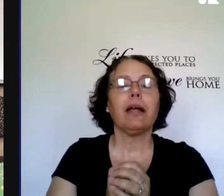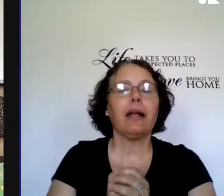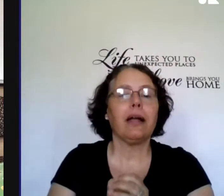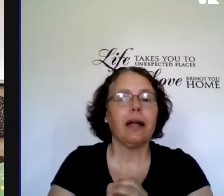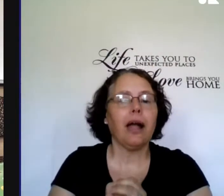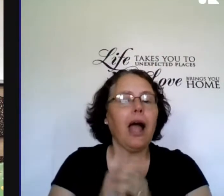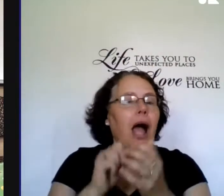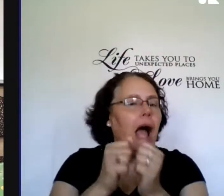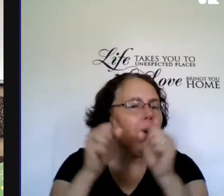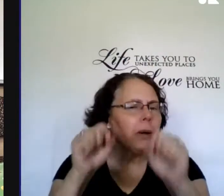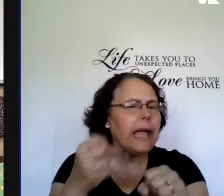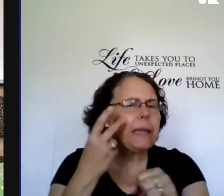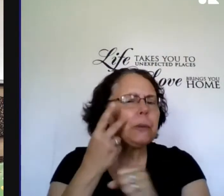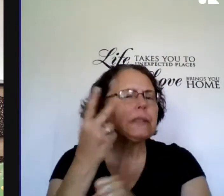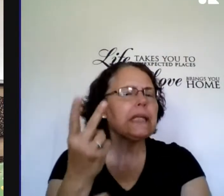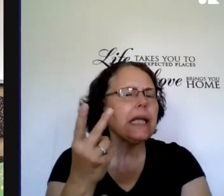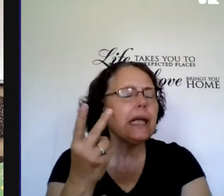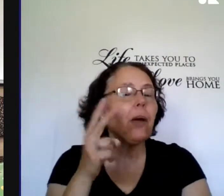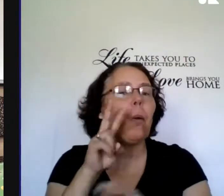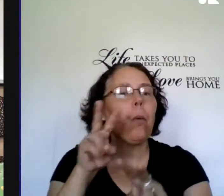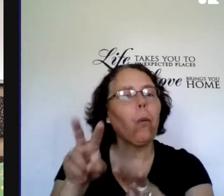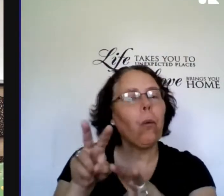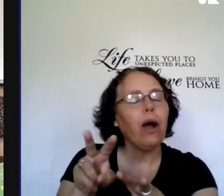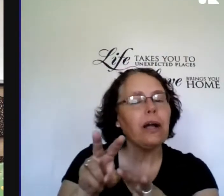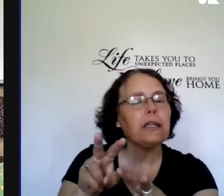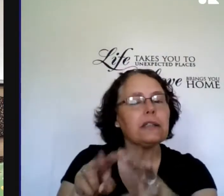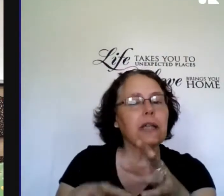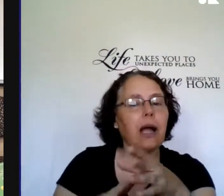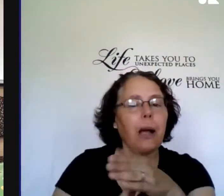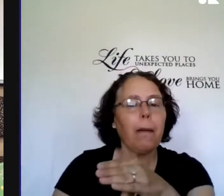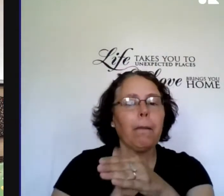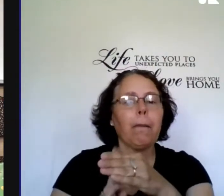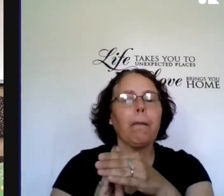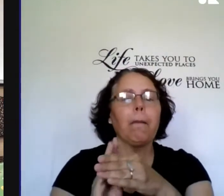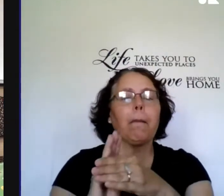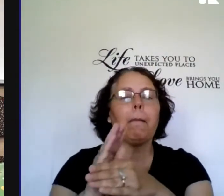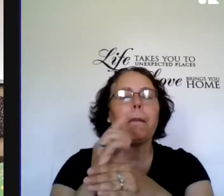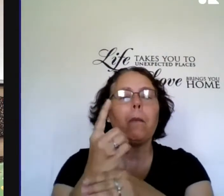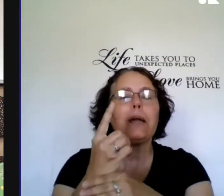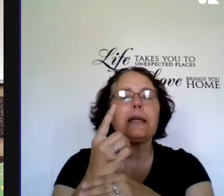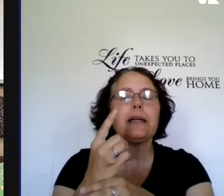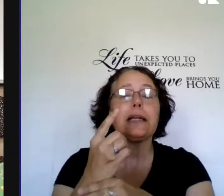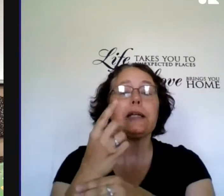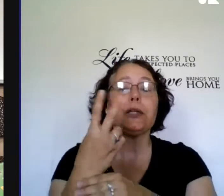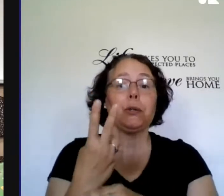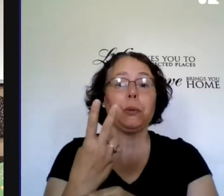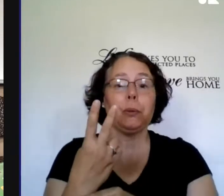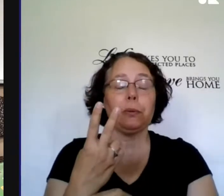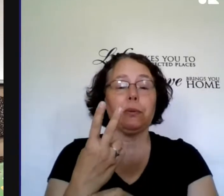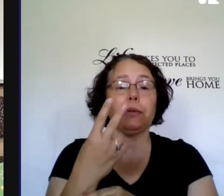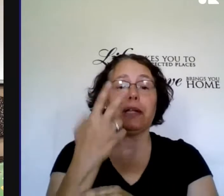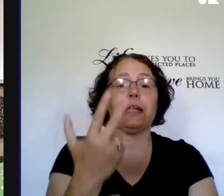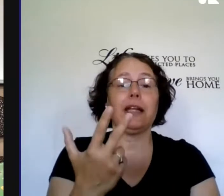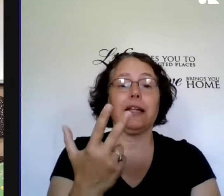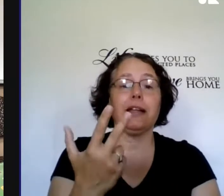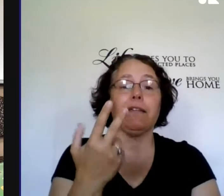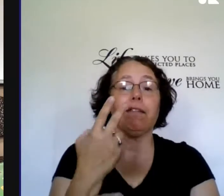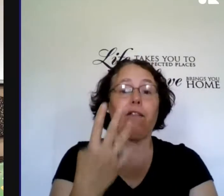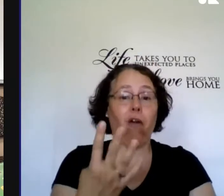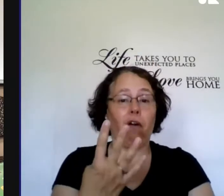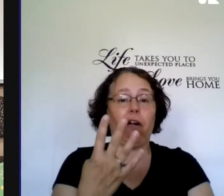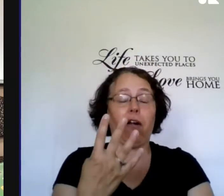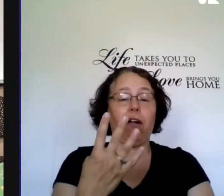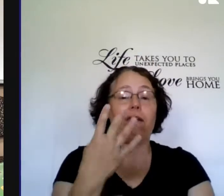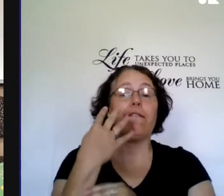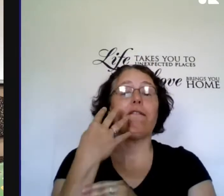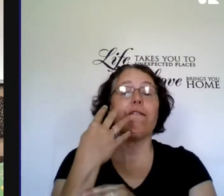them come out of the hive. 1, 2, 3,